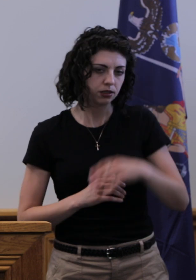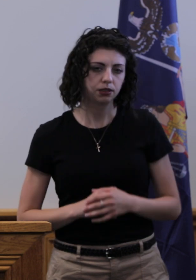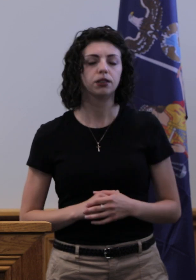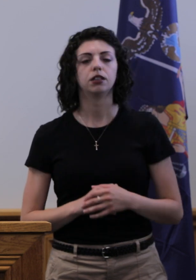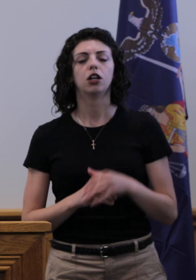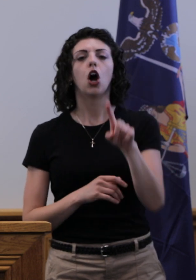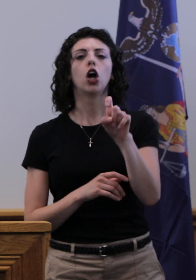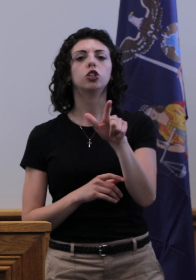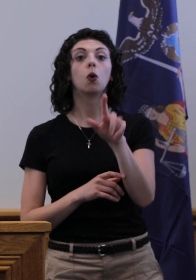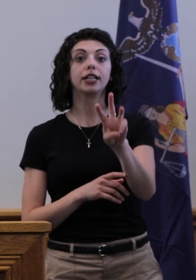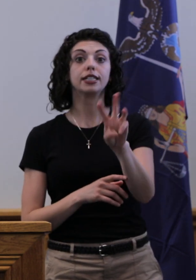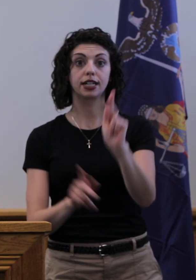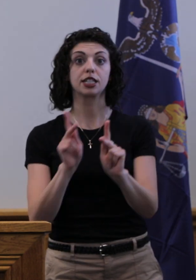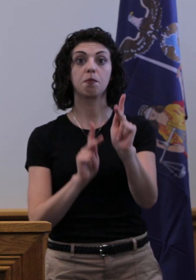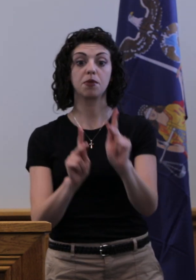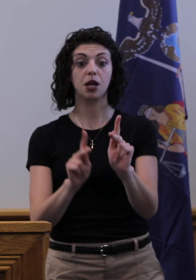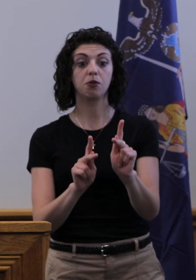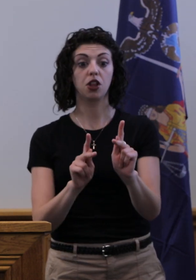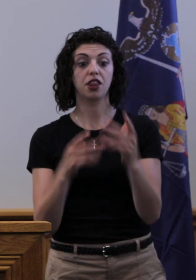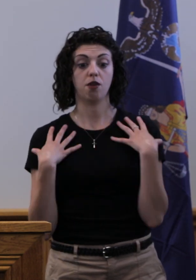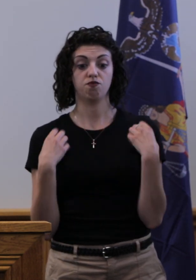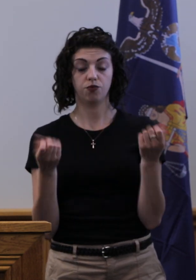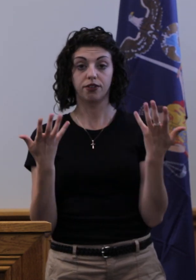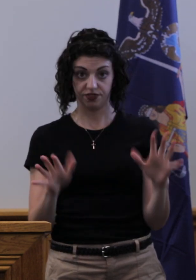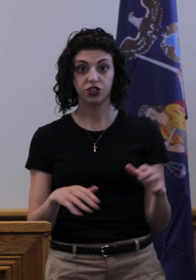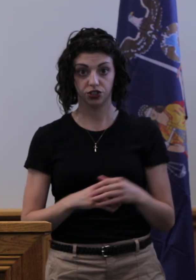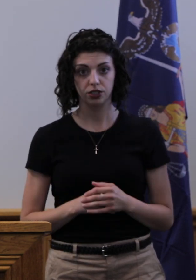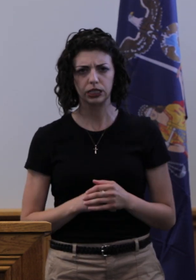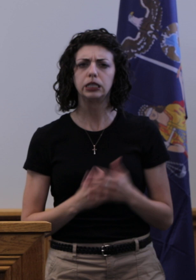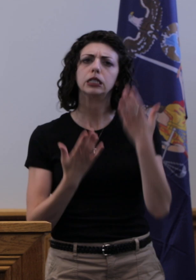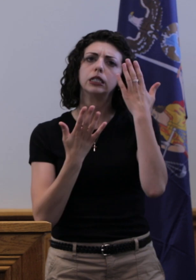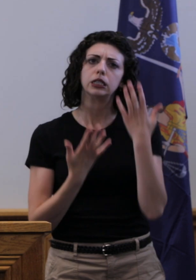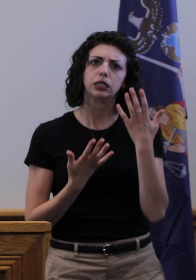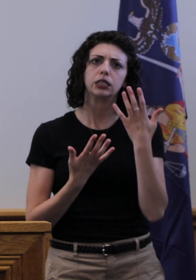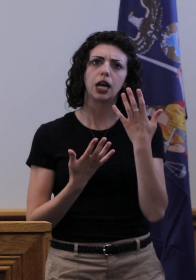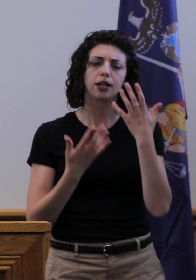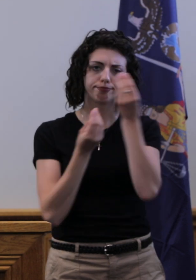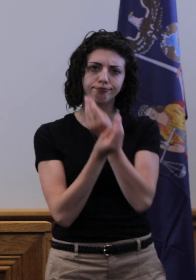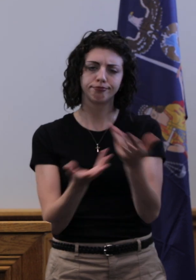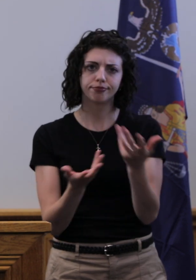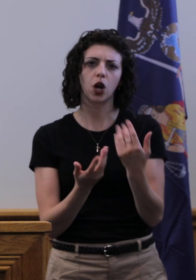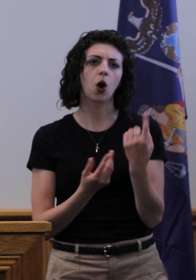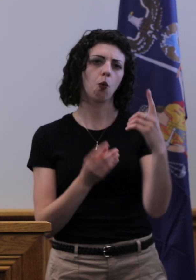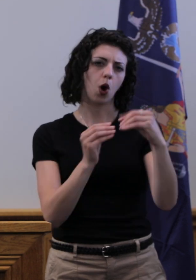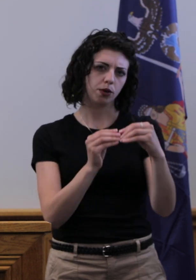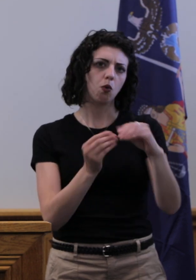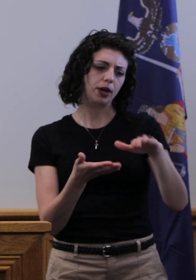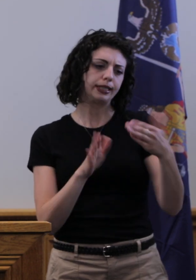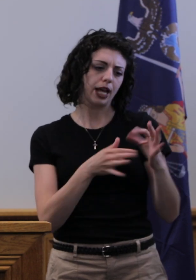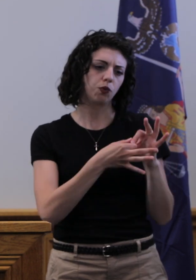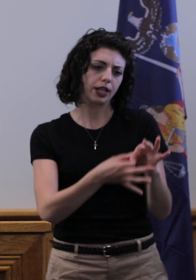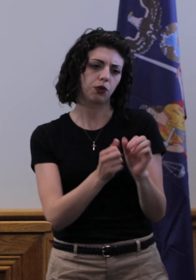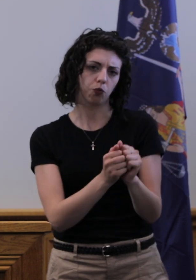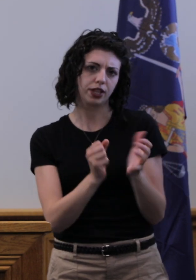and 126 residents that have recovered. We're sad to report an additional death related to COVID-19 today.